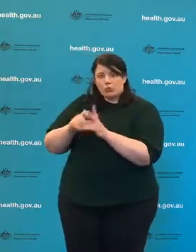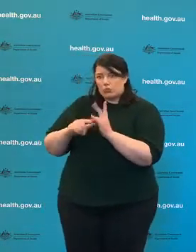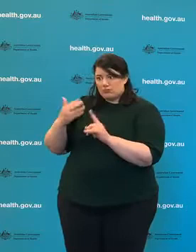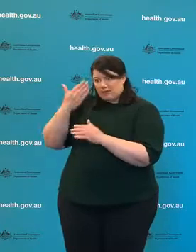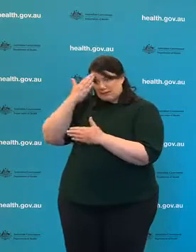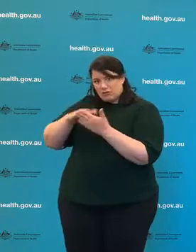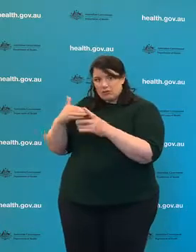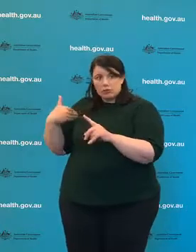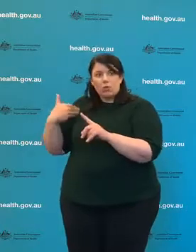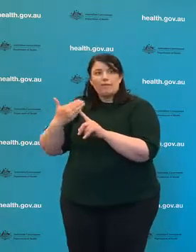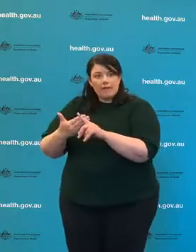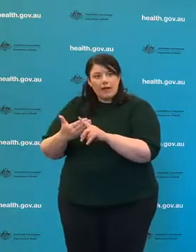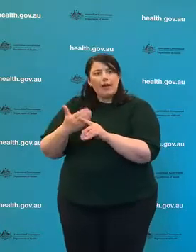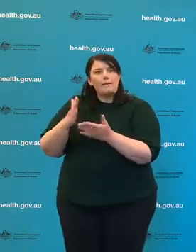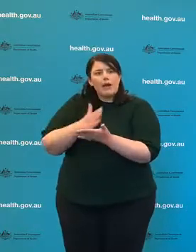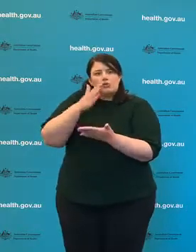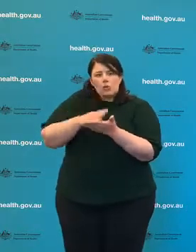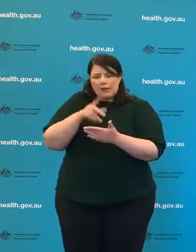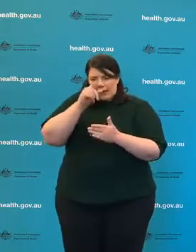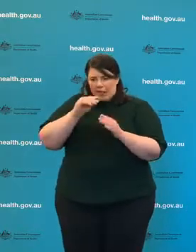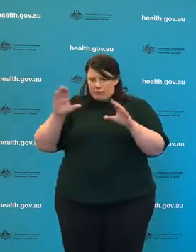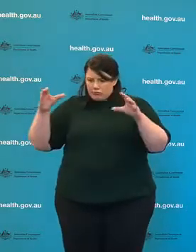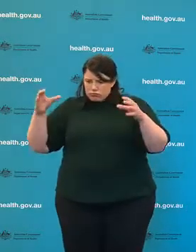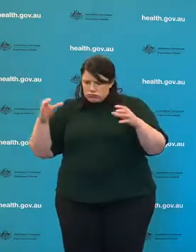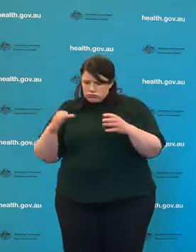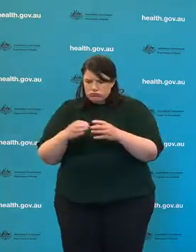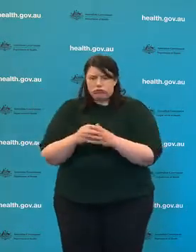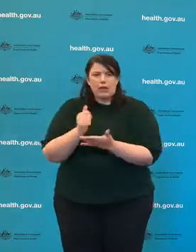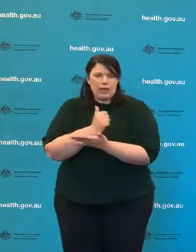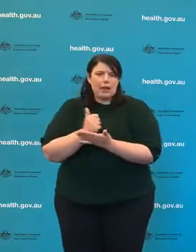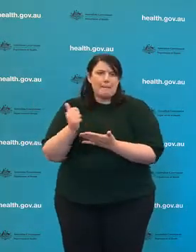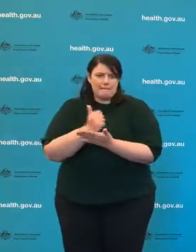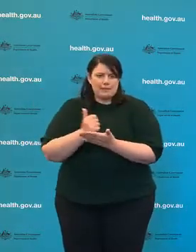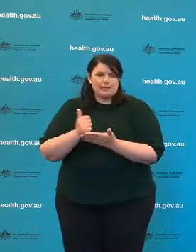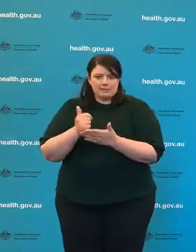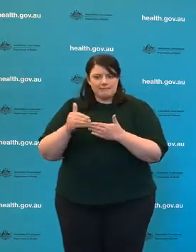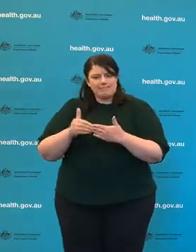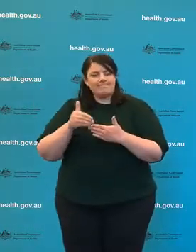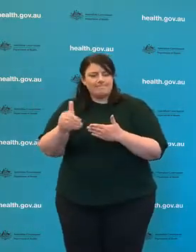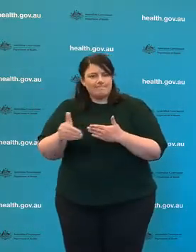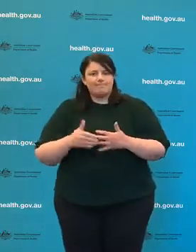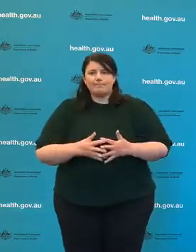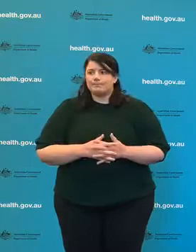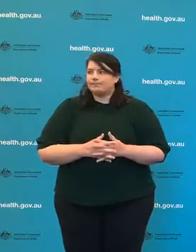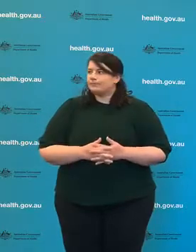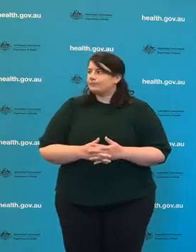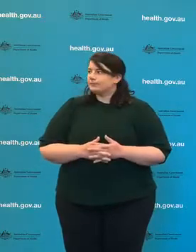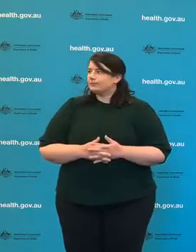to make sure that they can control COVID-19 at low numbers into the future. Claire.